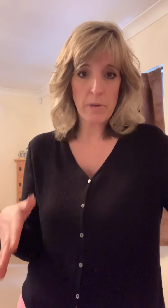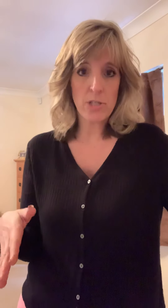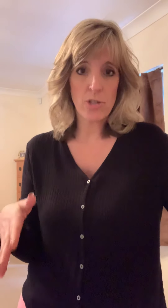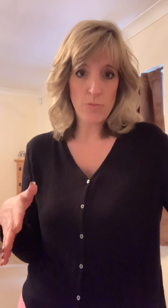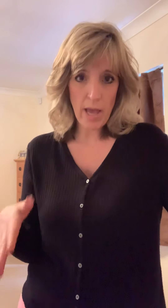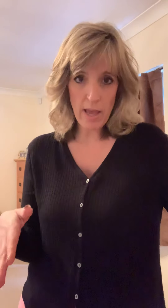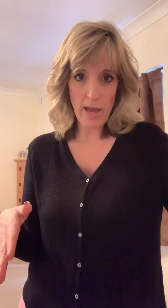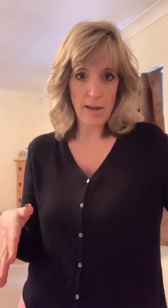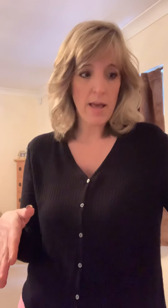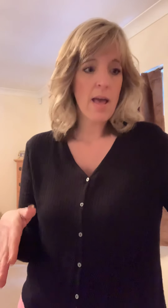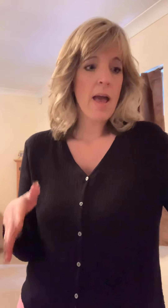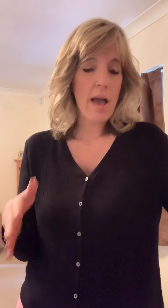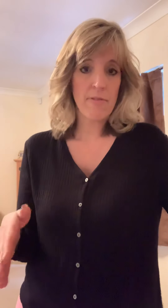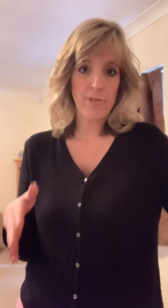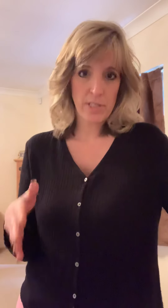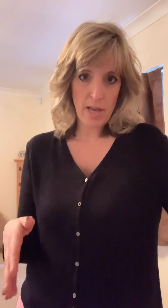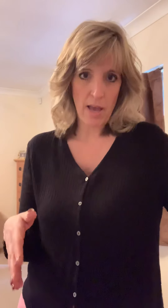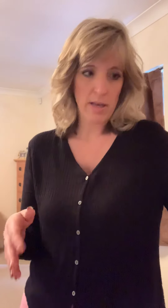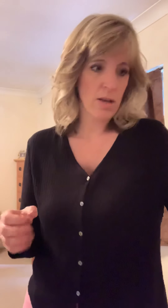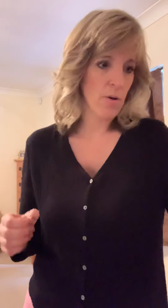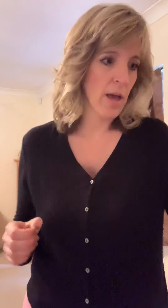as you can every day, okay?